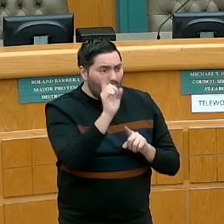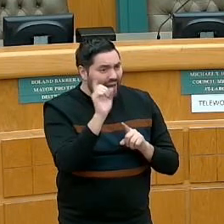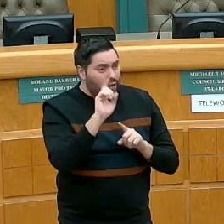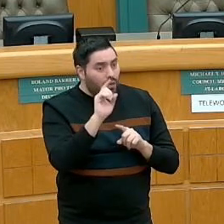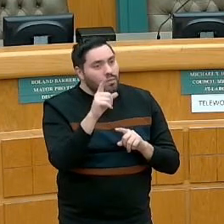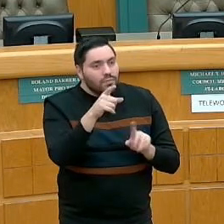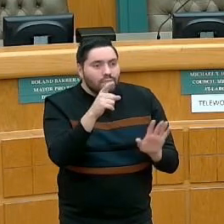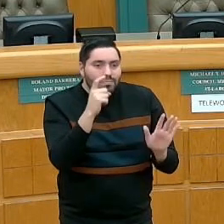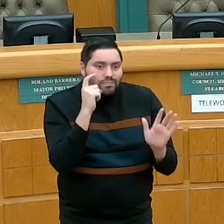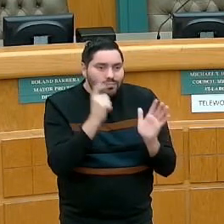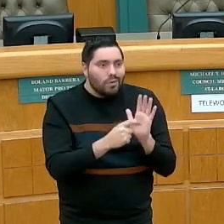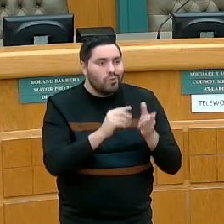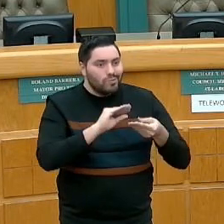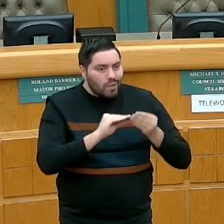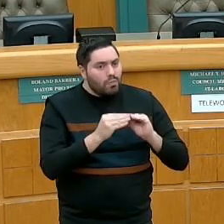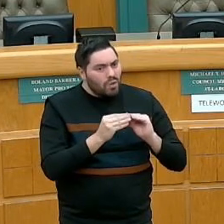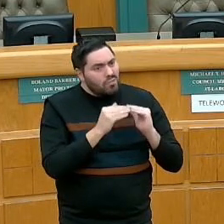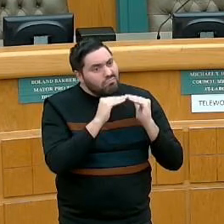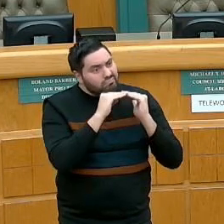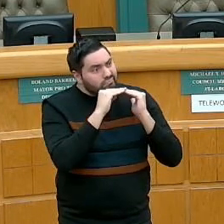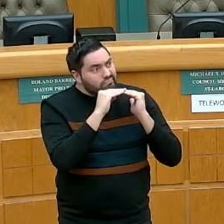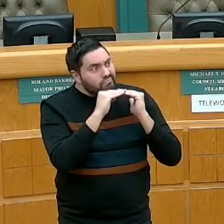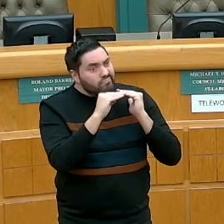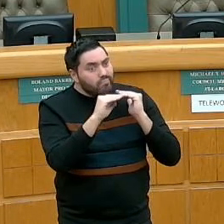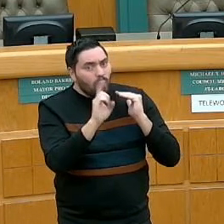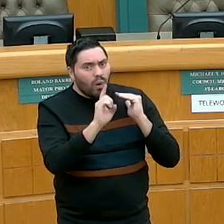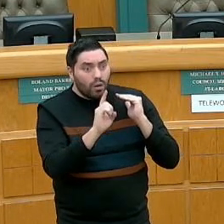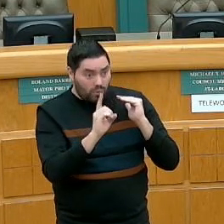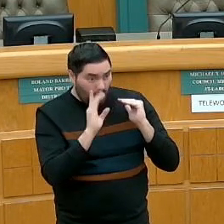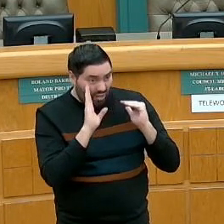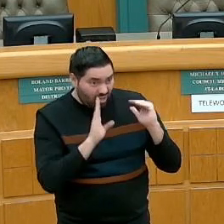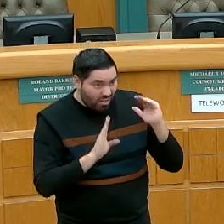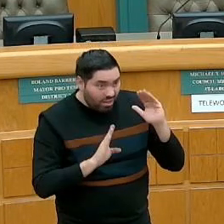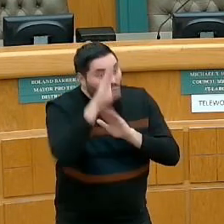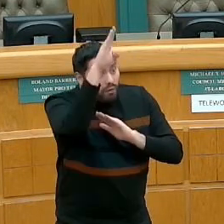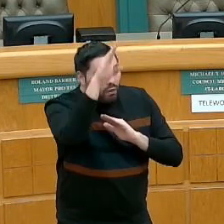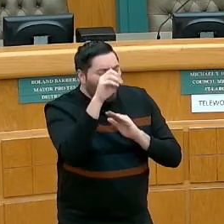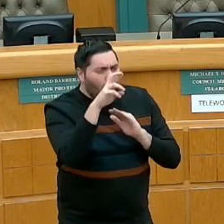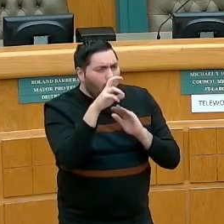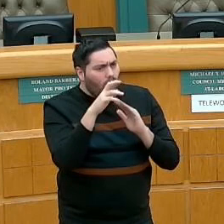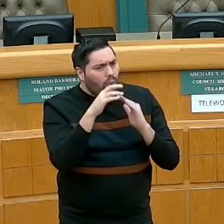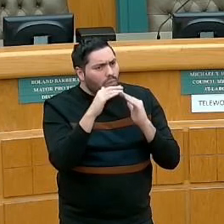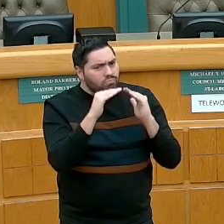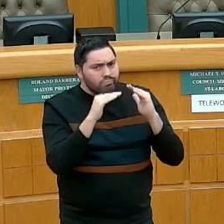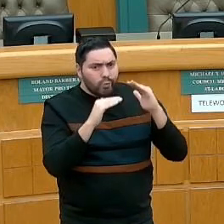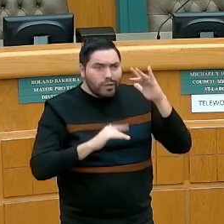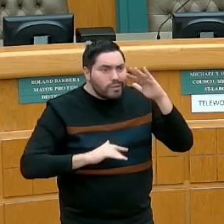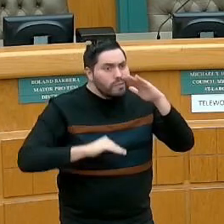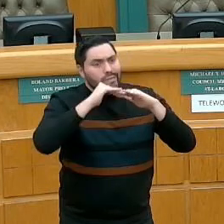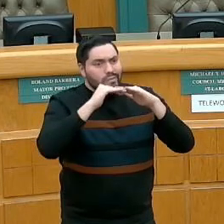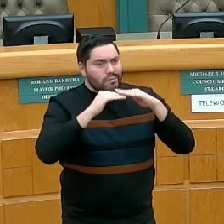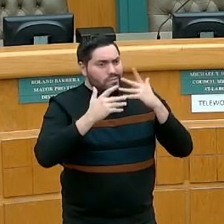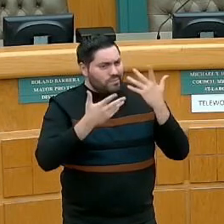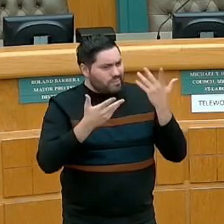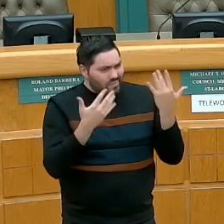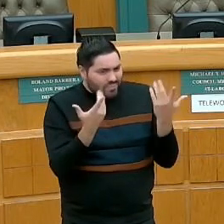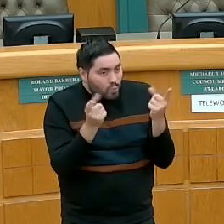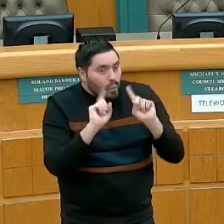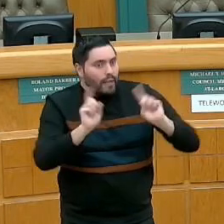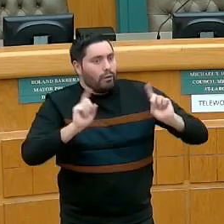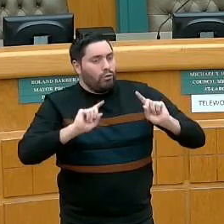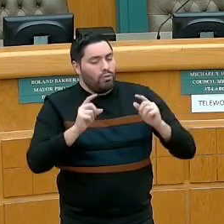numbers continue to come in at a pretty steady clip, but we want to know where is our peak infection rate, and